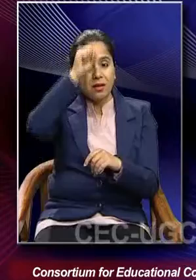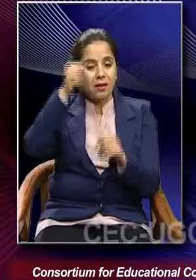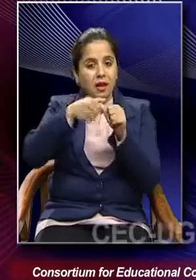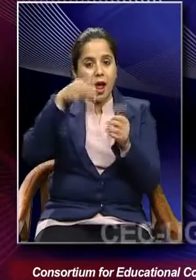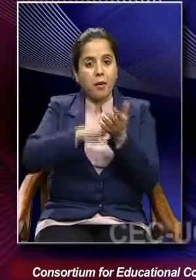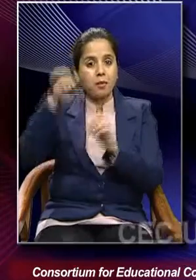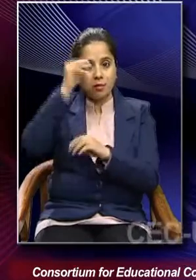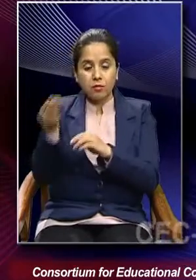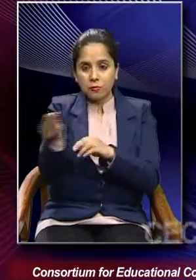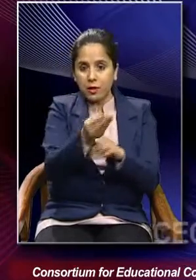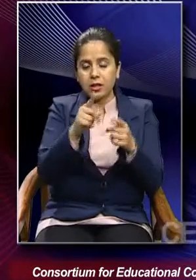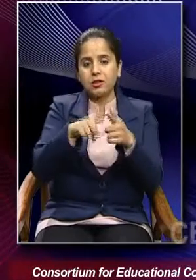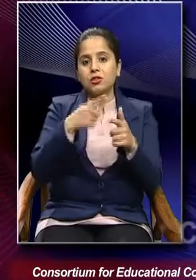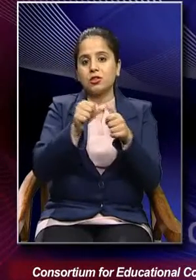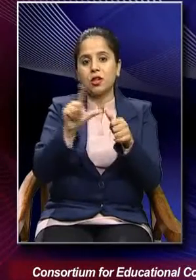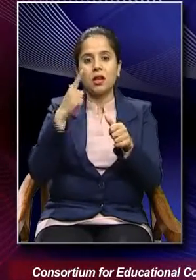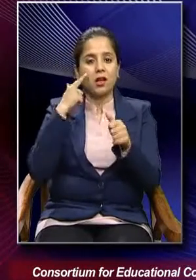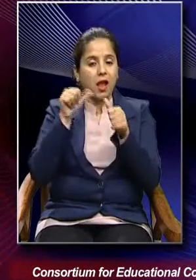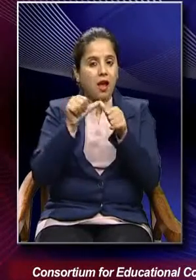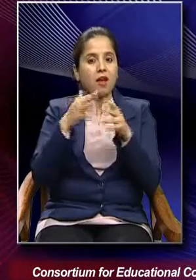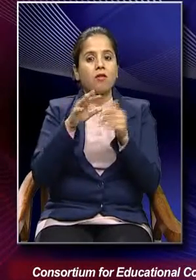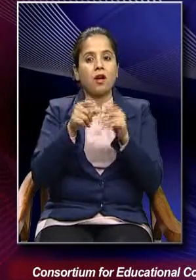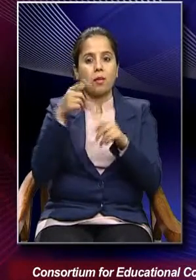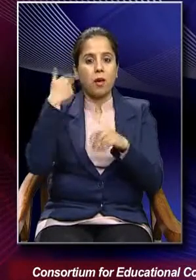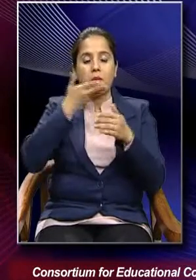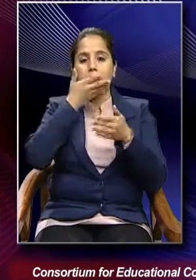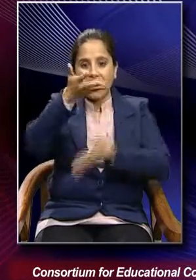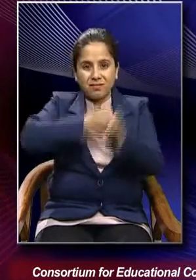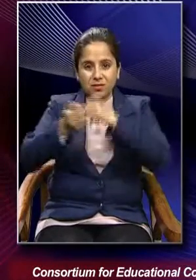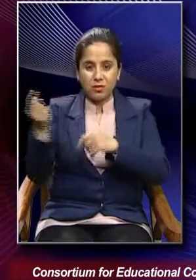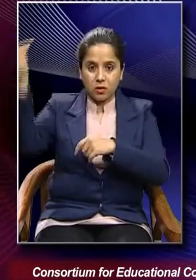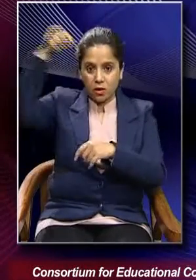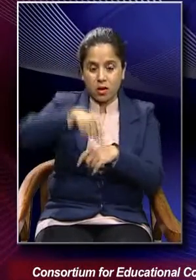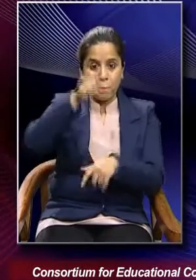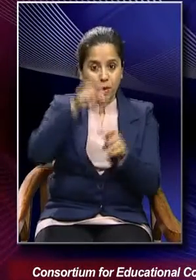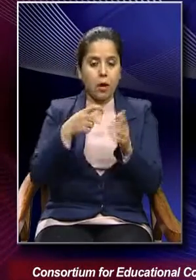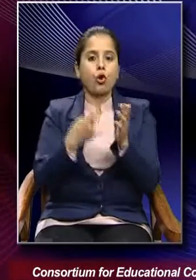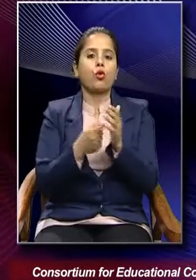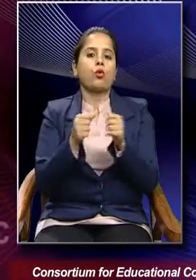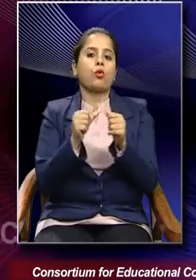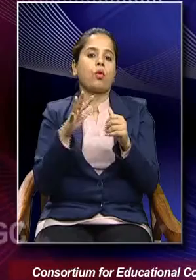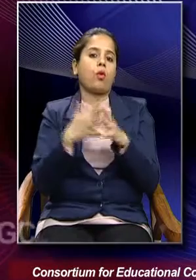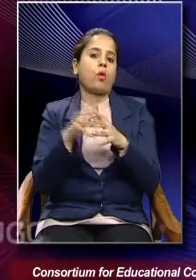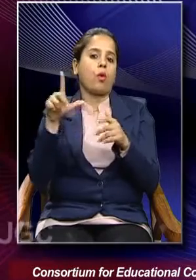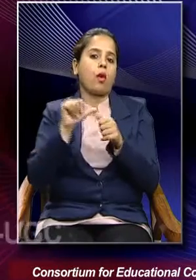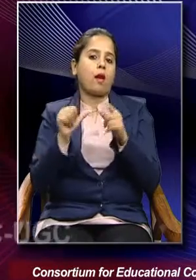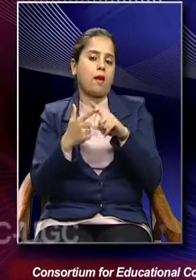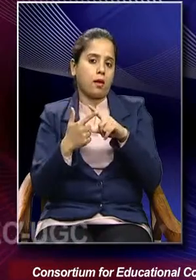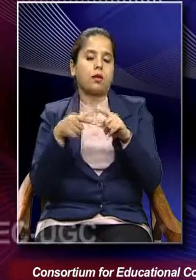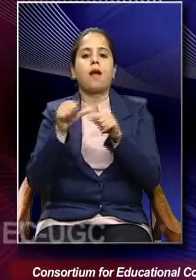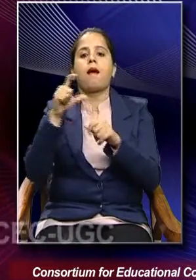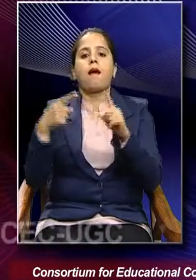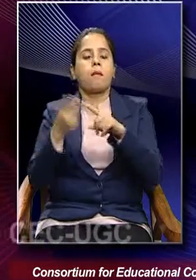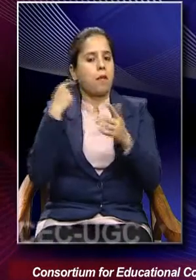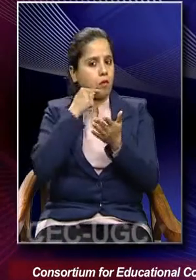movement against Jallianwala Bagh massacre as well as the Rowlatt Act. The Rowlatt Act had been